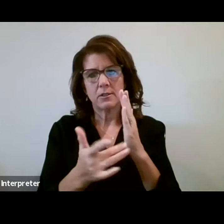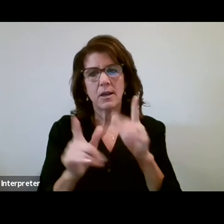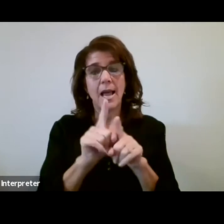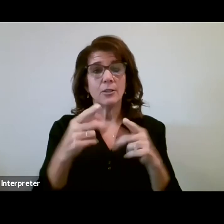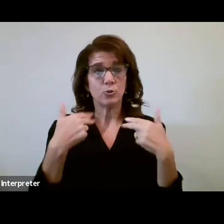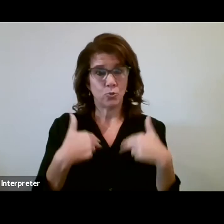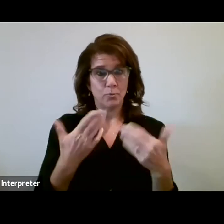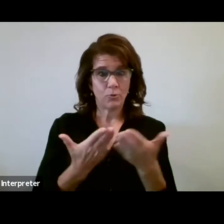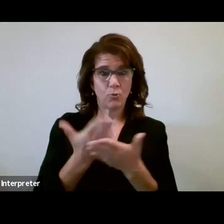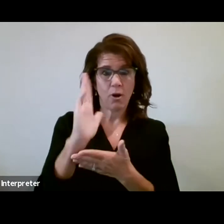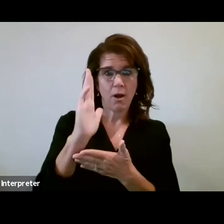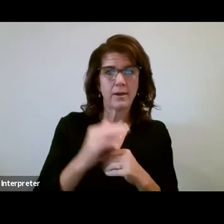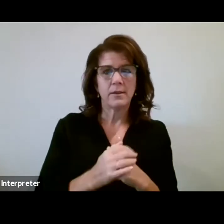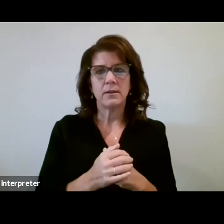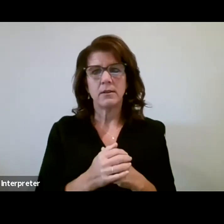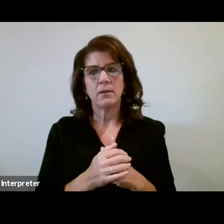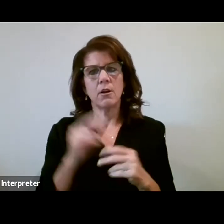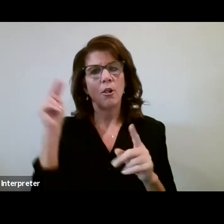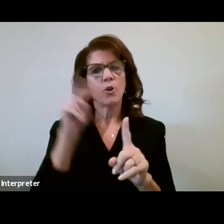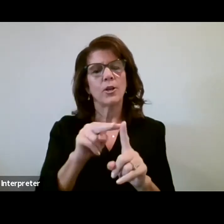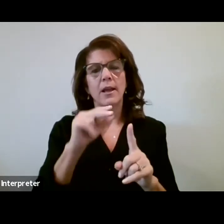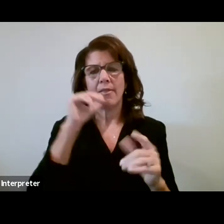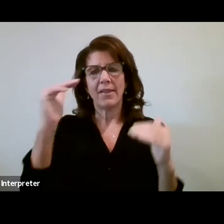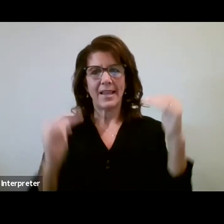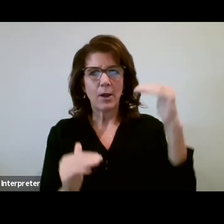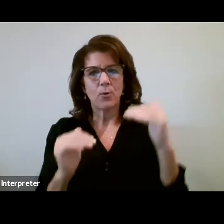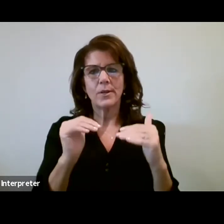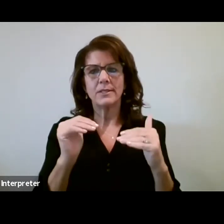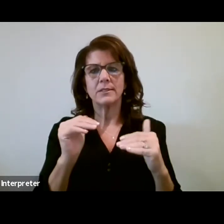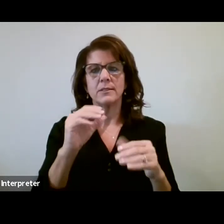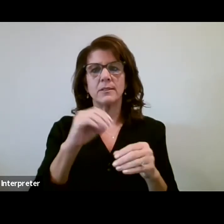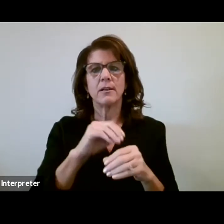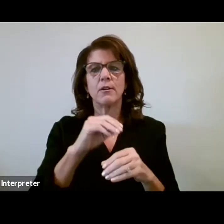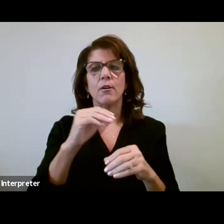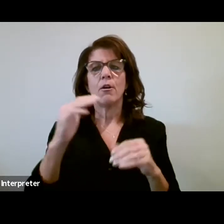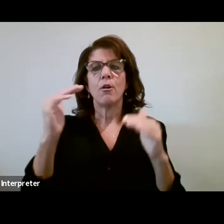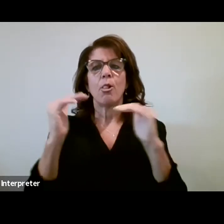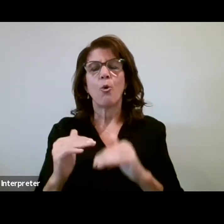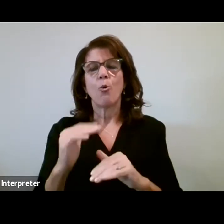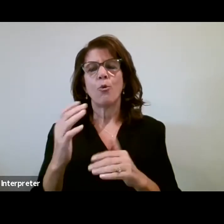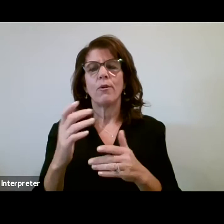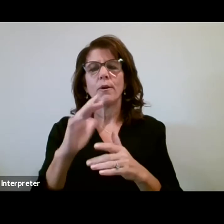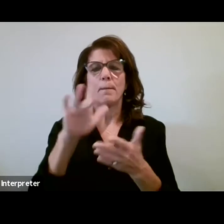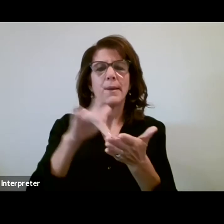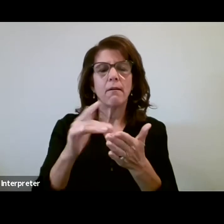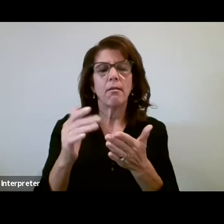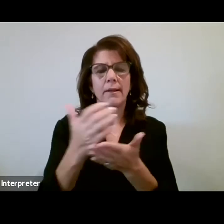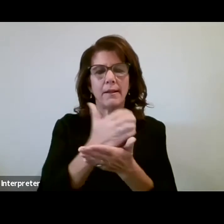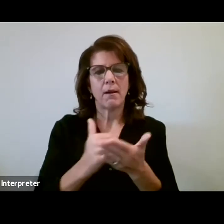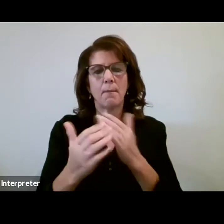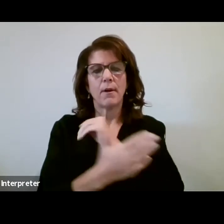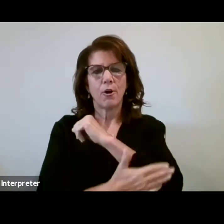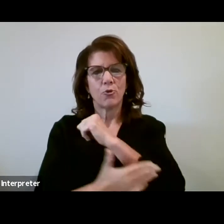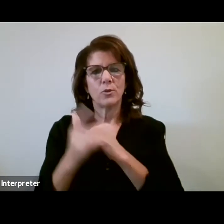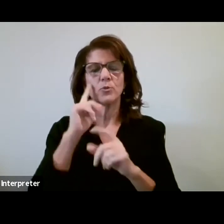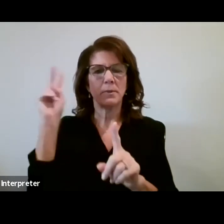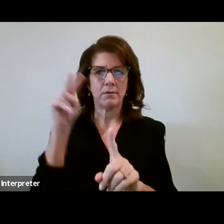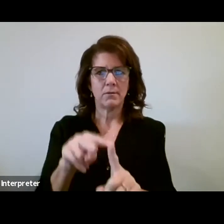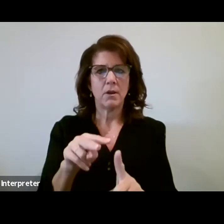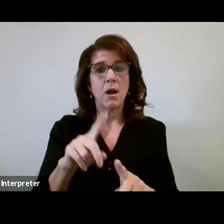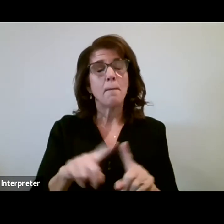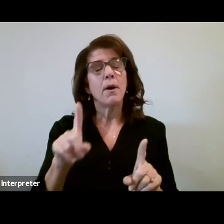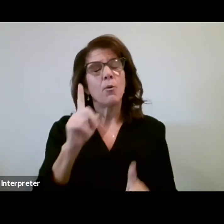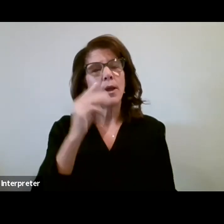right. Addressing the inequities that exist within lower middle income countries will be forefront. However, we must